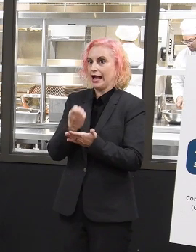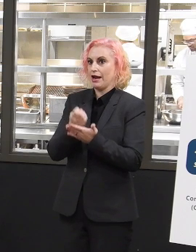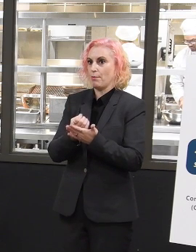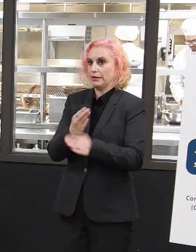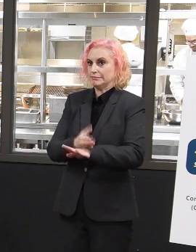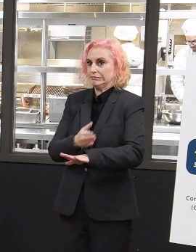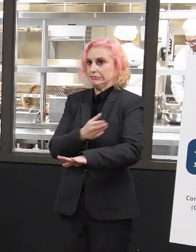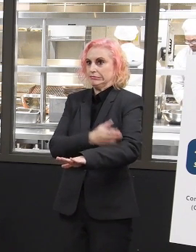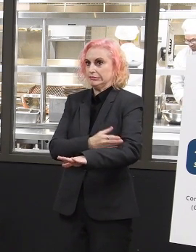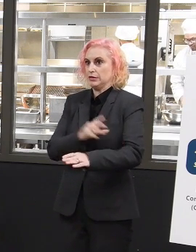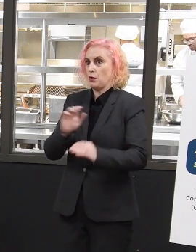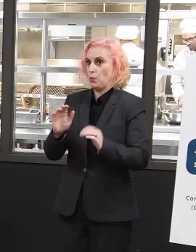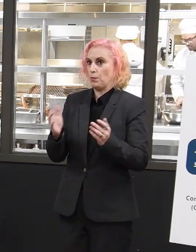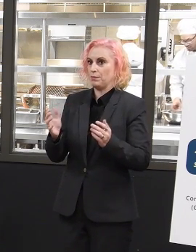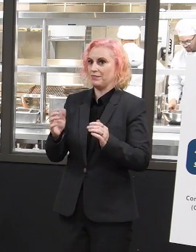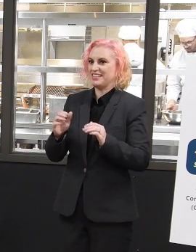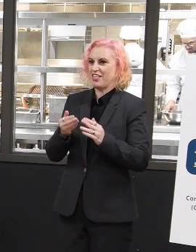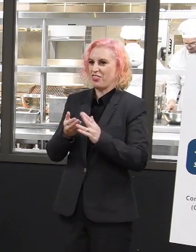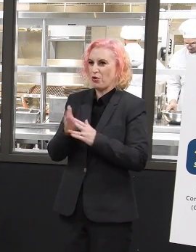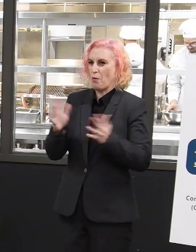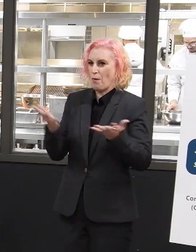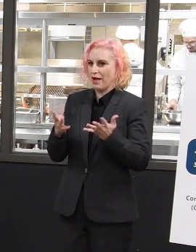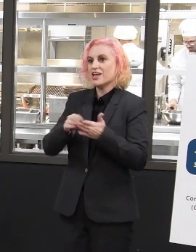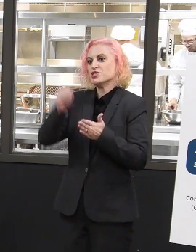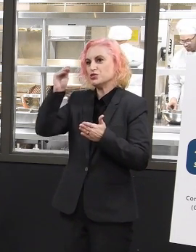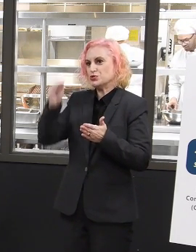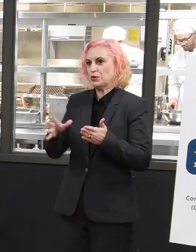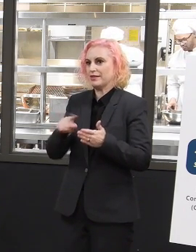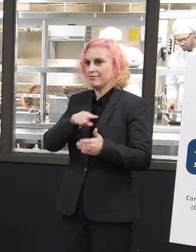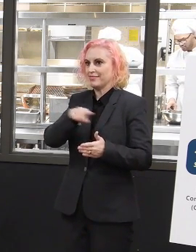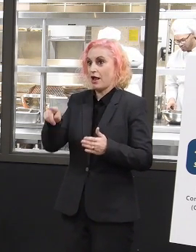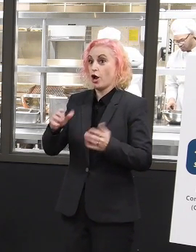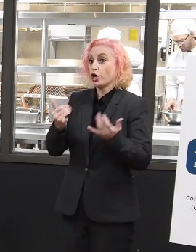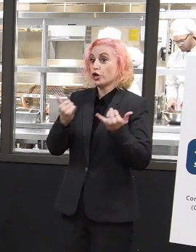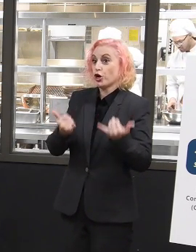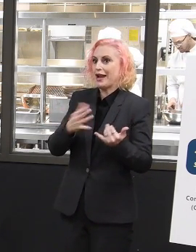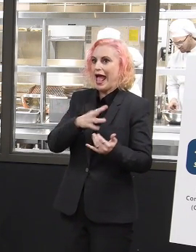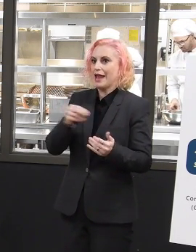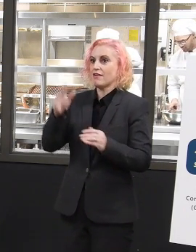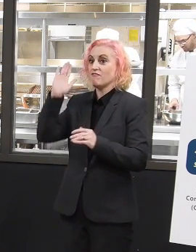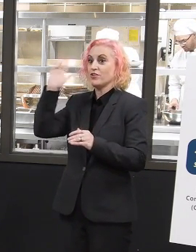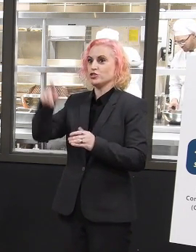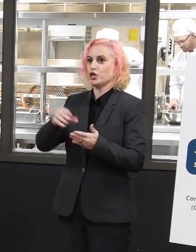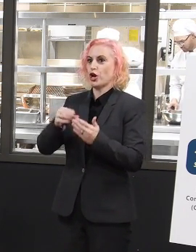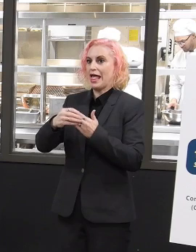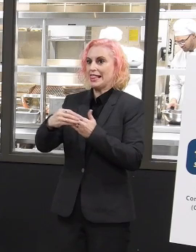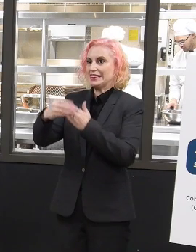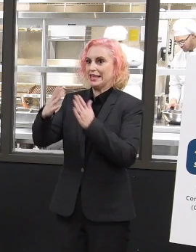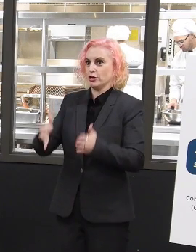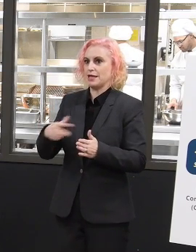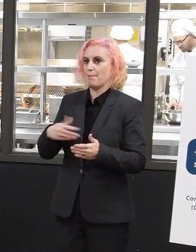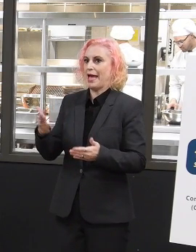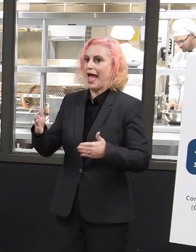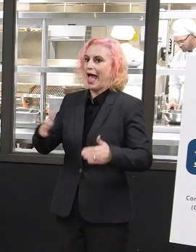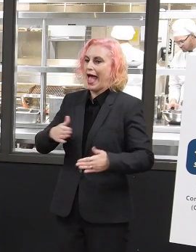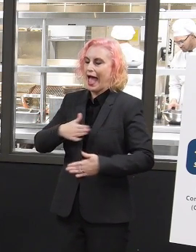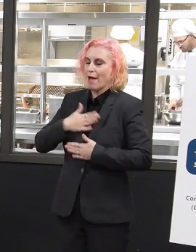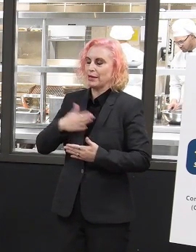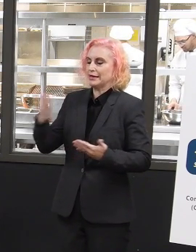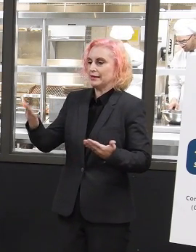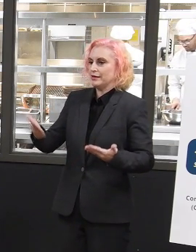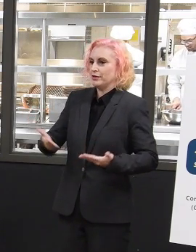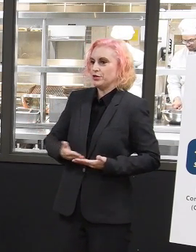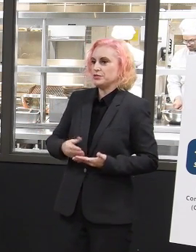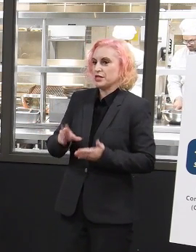in our students. They are our current and future leaders. I am happy to bring up culinary student